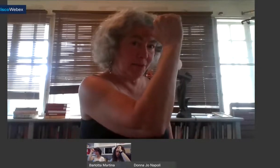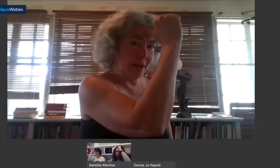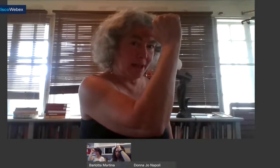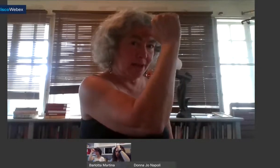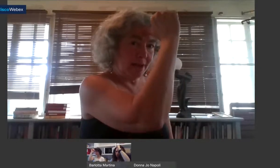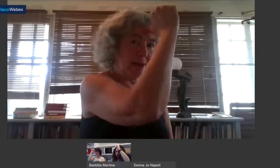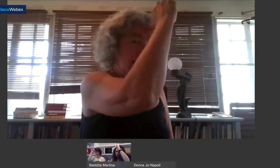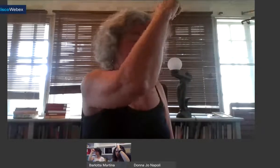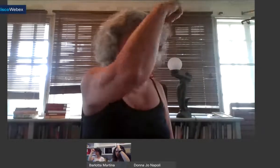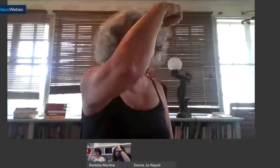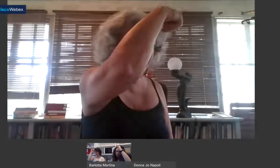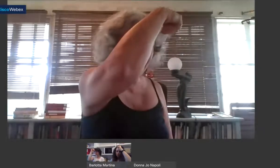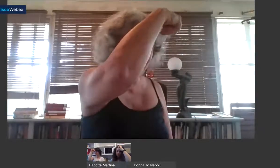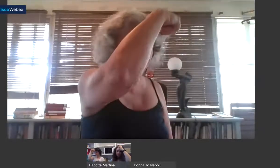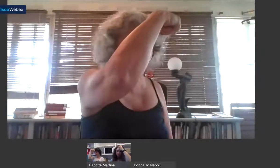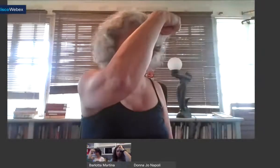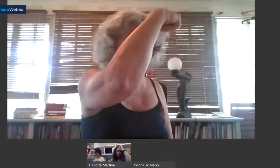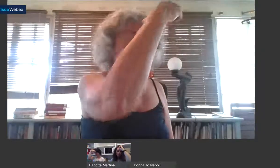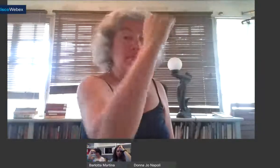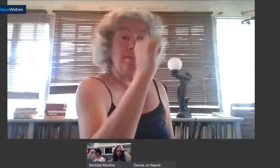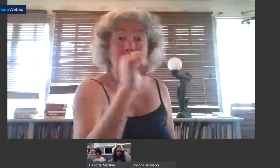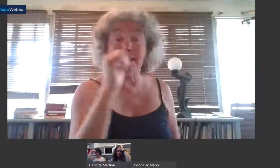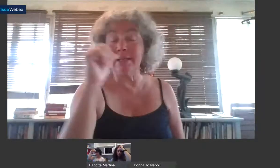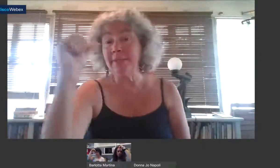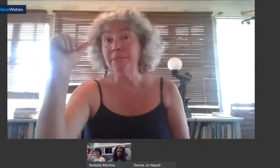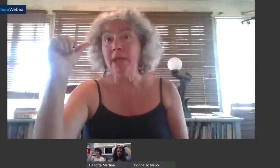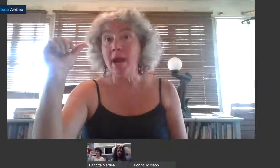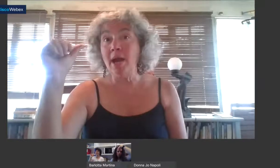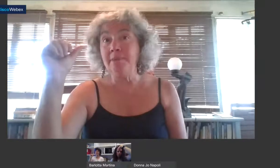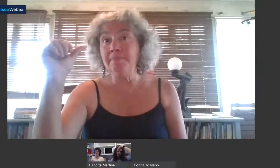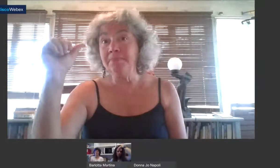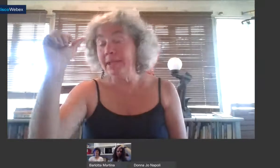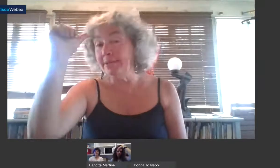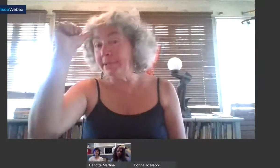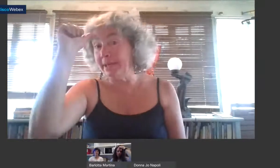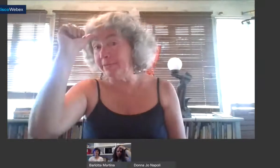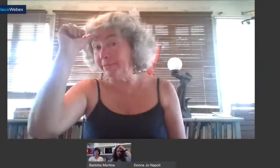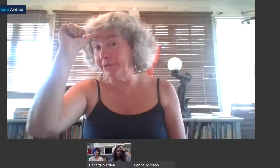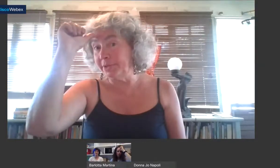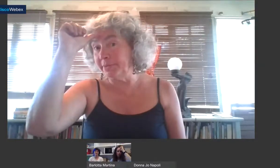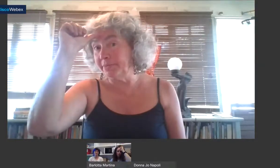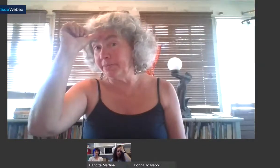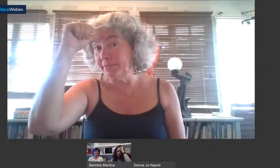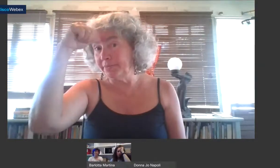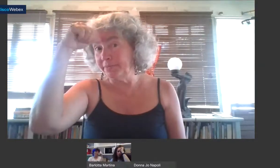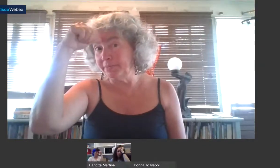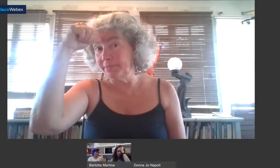forehead, and I'm going like that, remind. Here's another version.